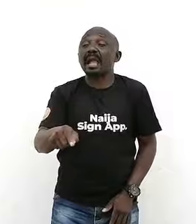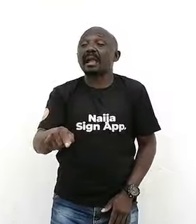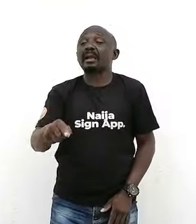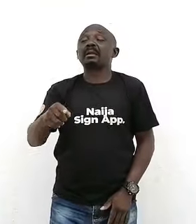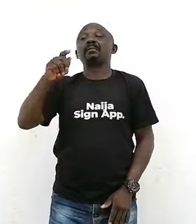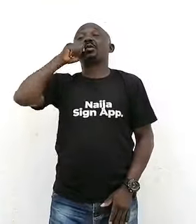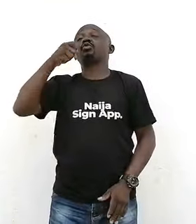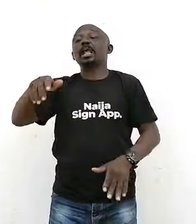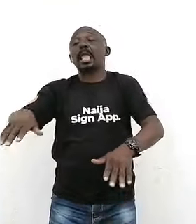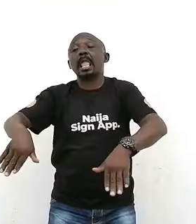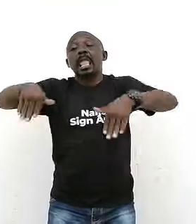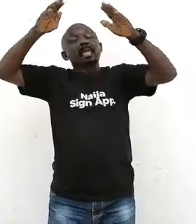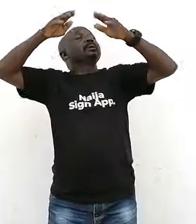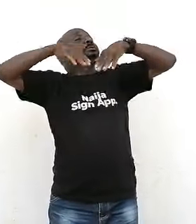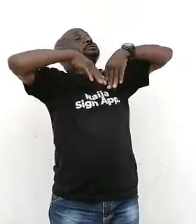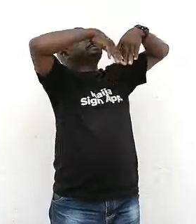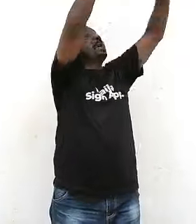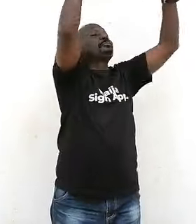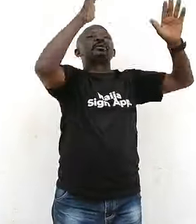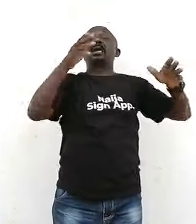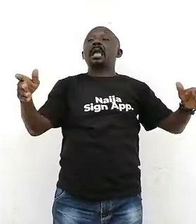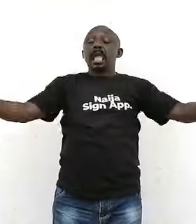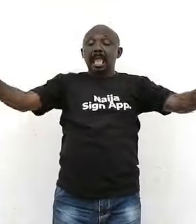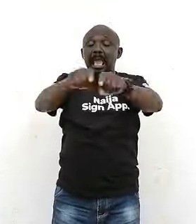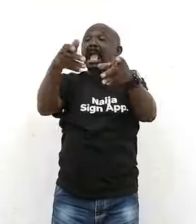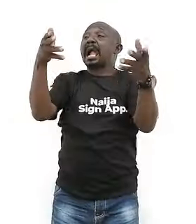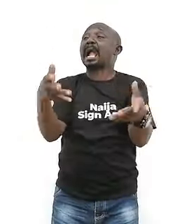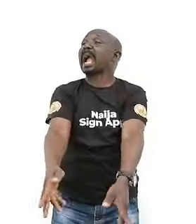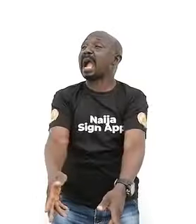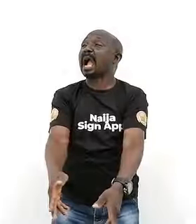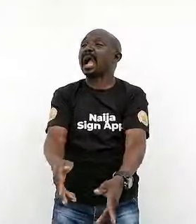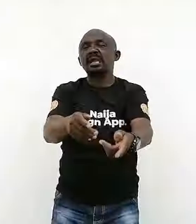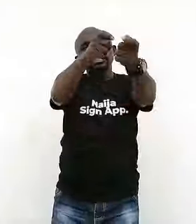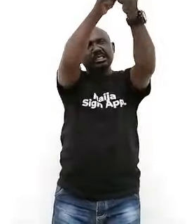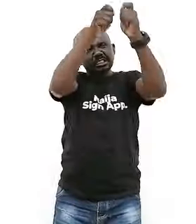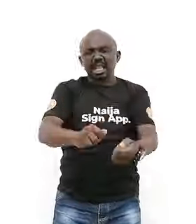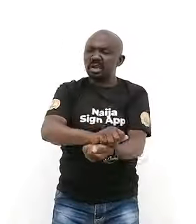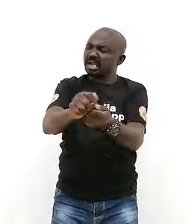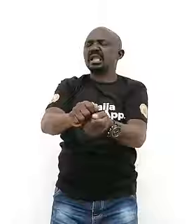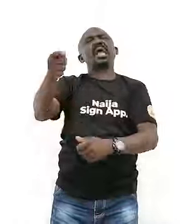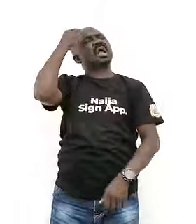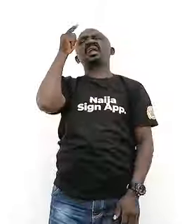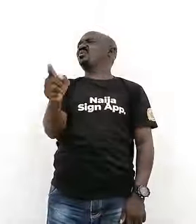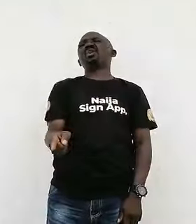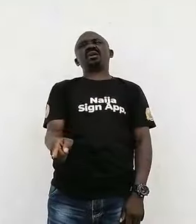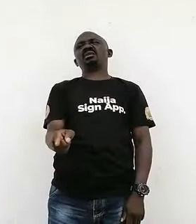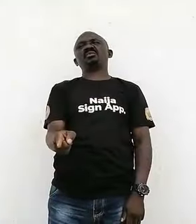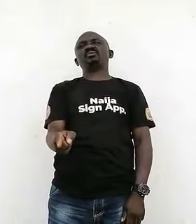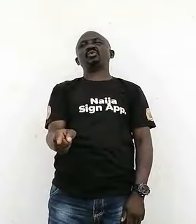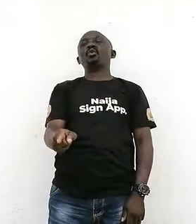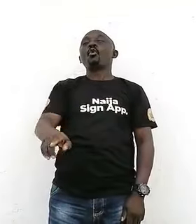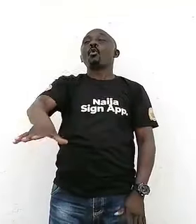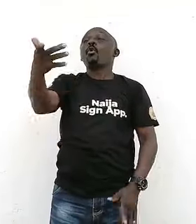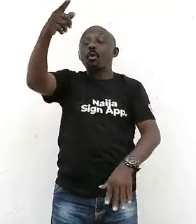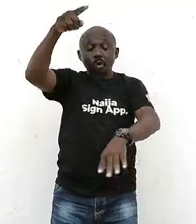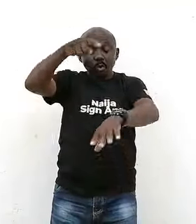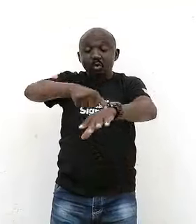see it as a thing that should unite them in one country called Nigeria. I have witnessed discussions in